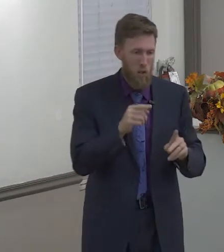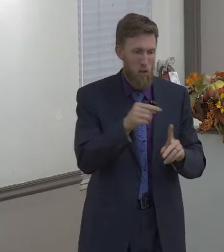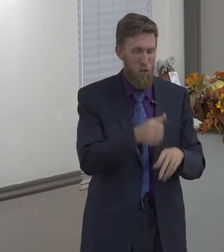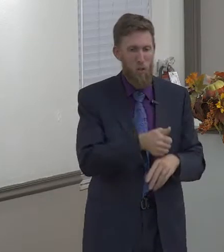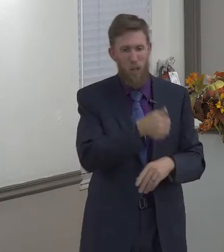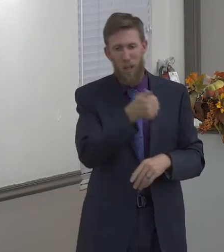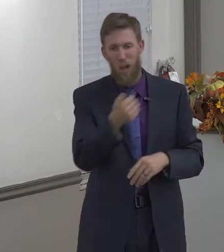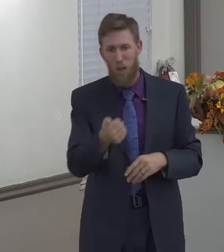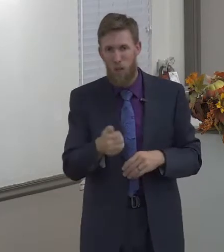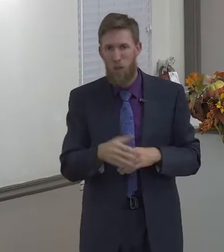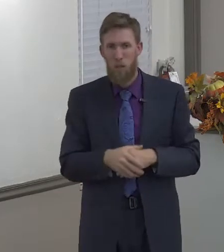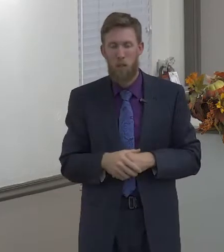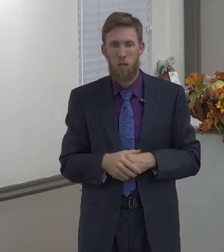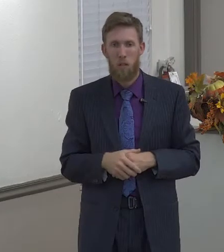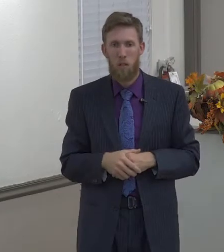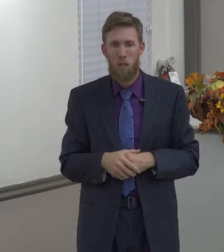members.